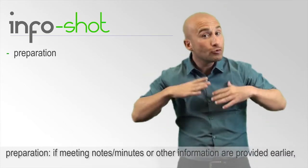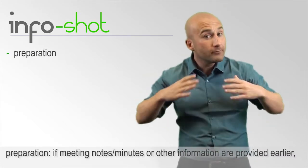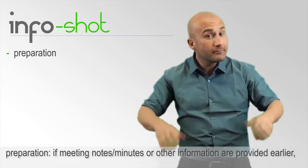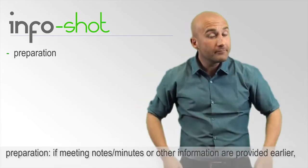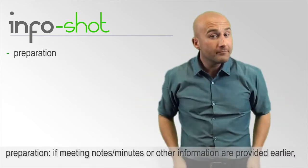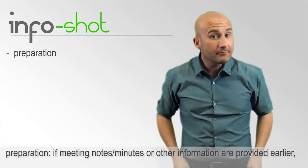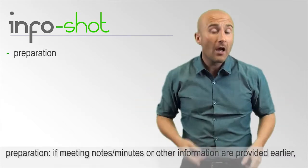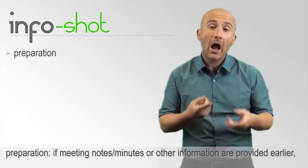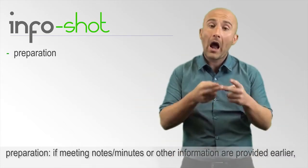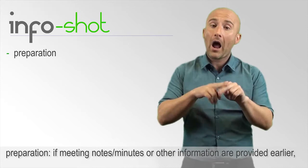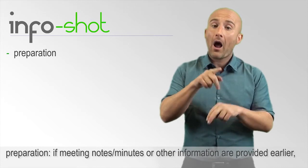Preparation.